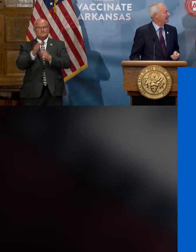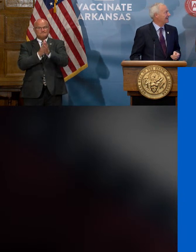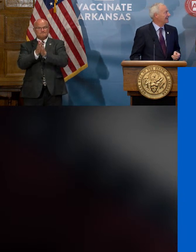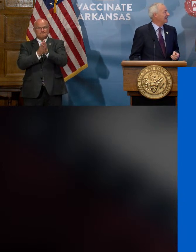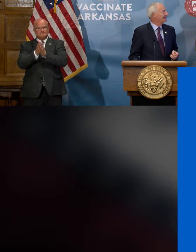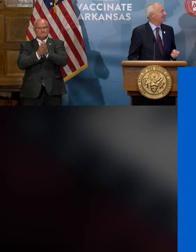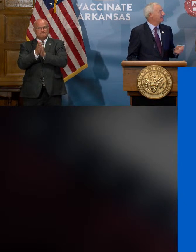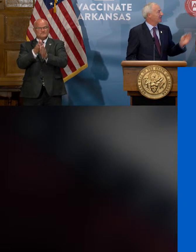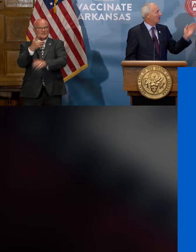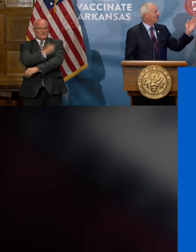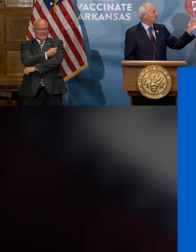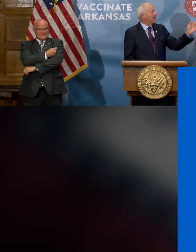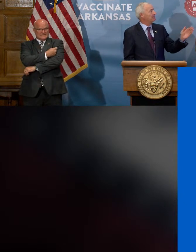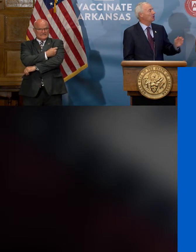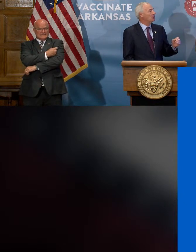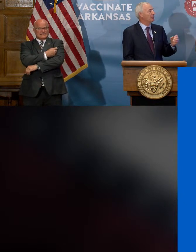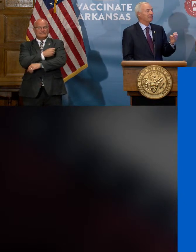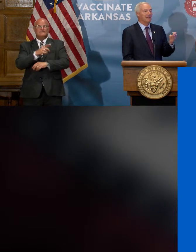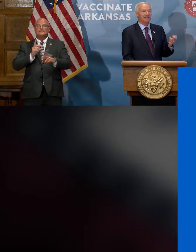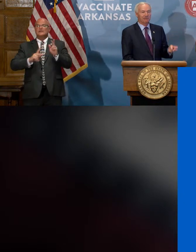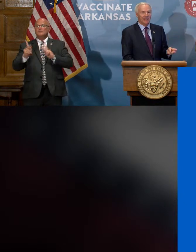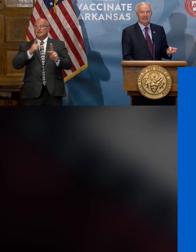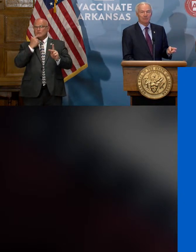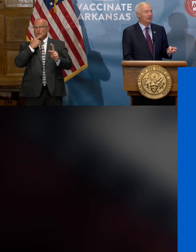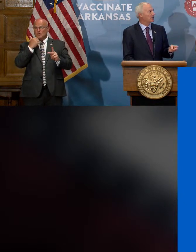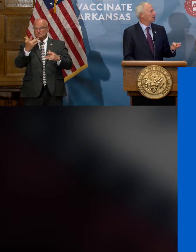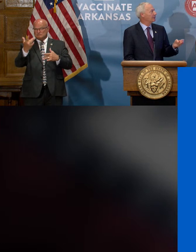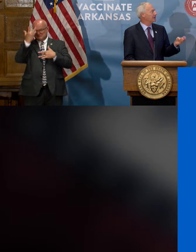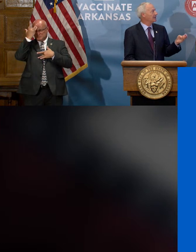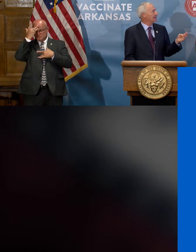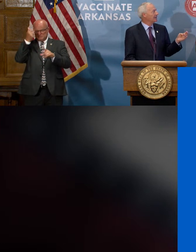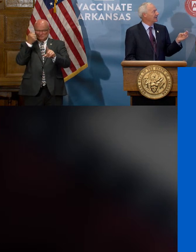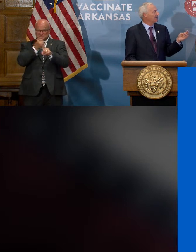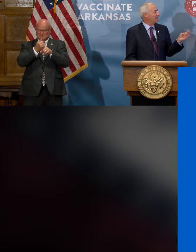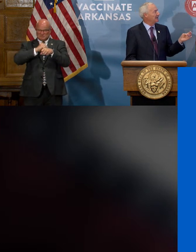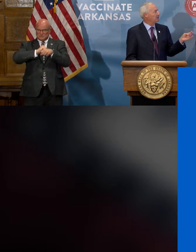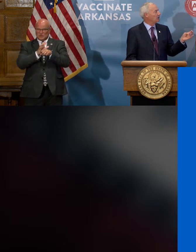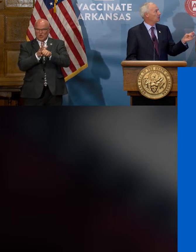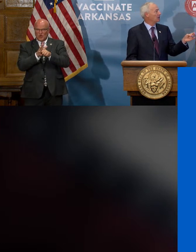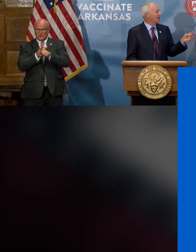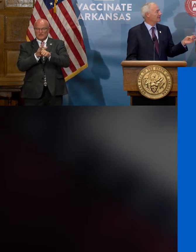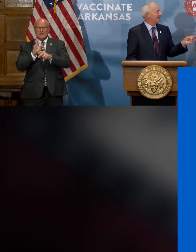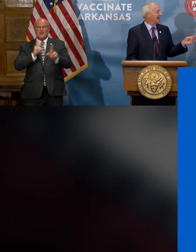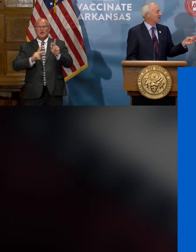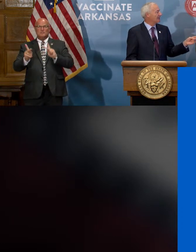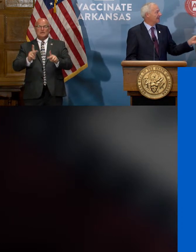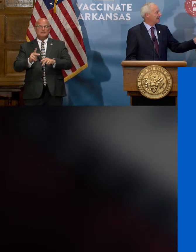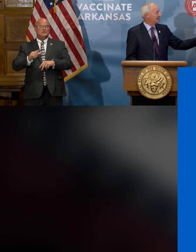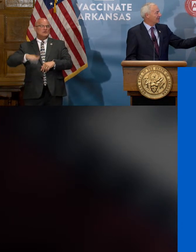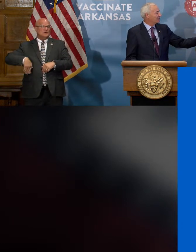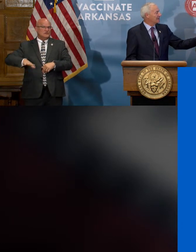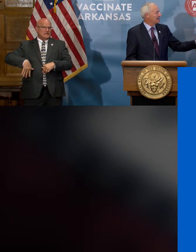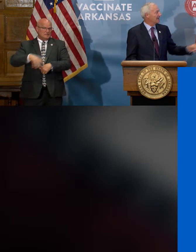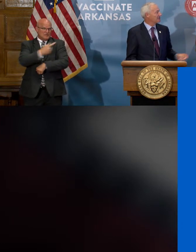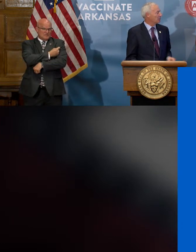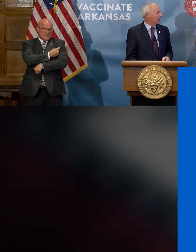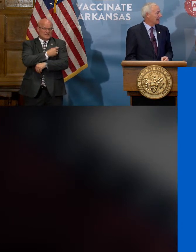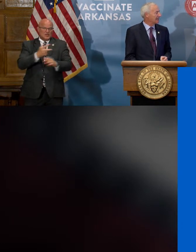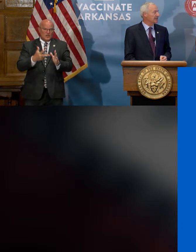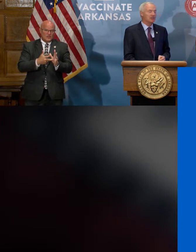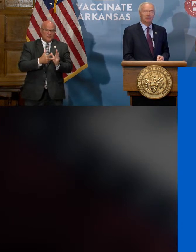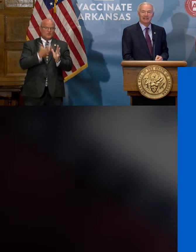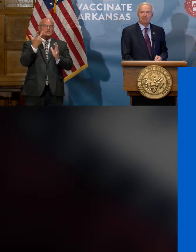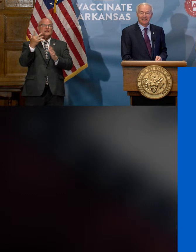vaccinated. Among the people who have been infected with COVID, the people who were unvaccinated are 3 times